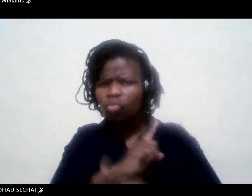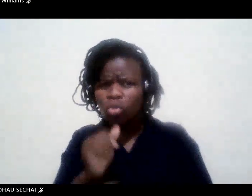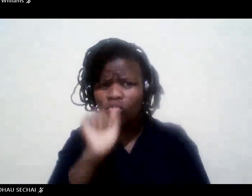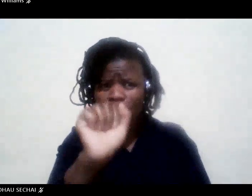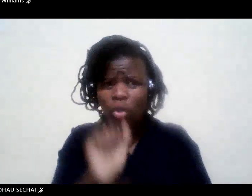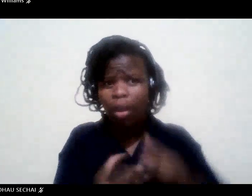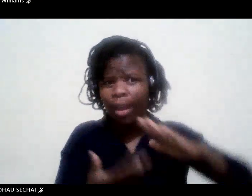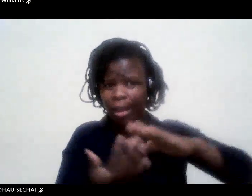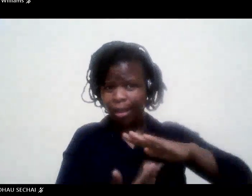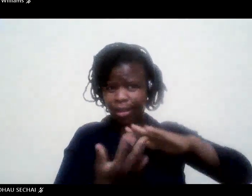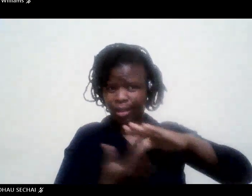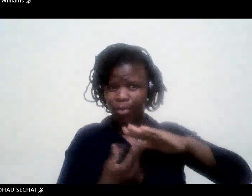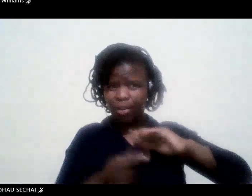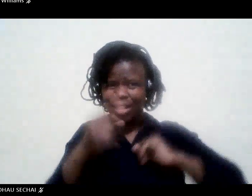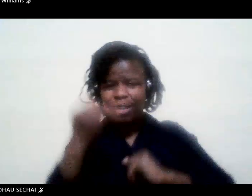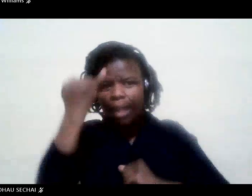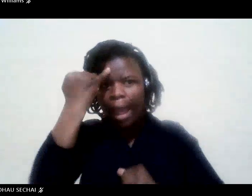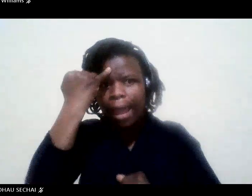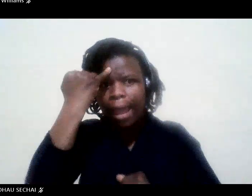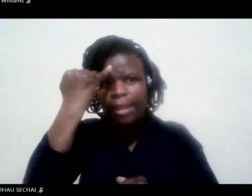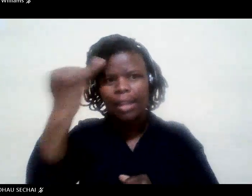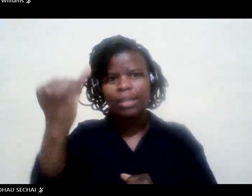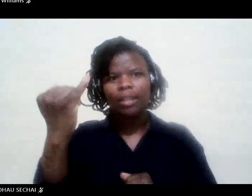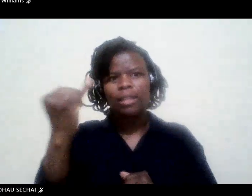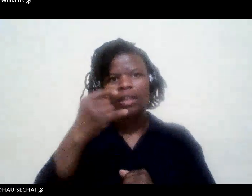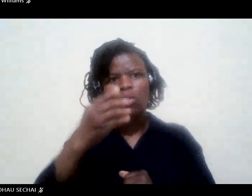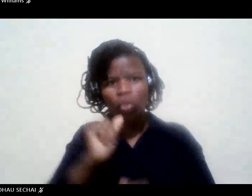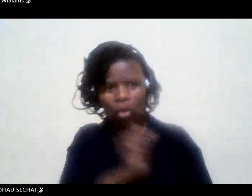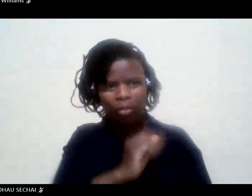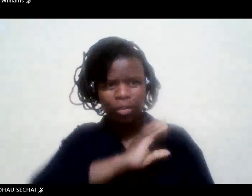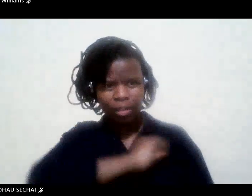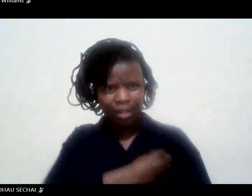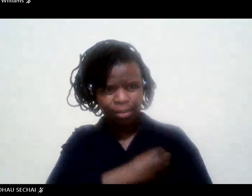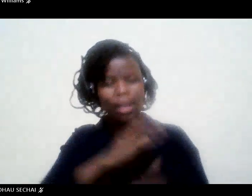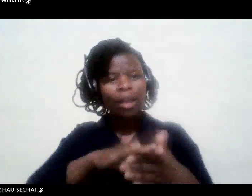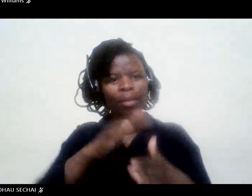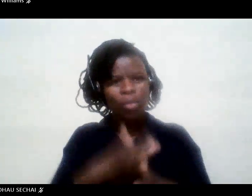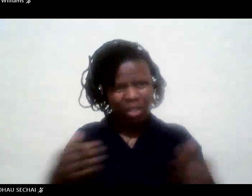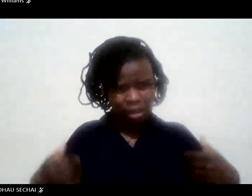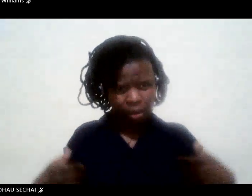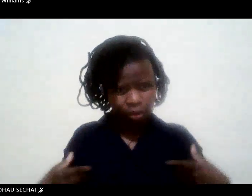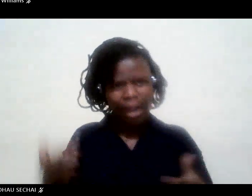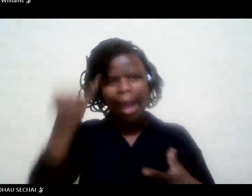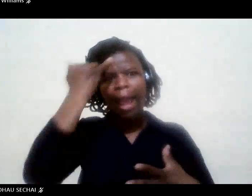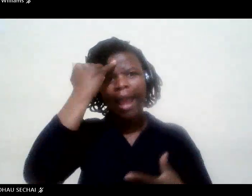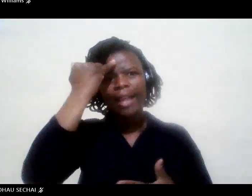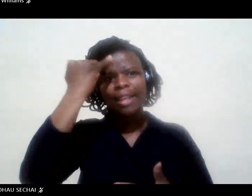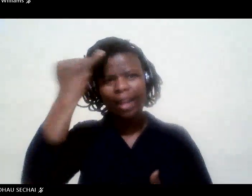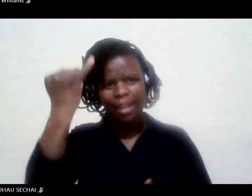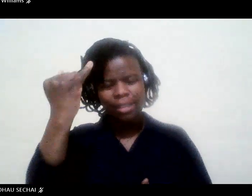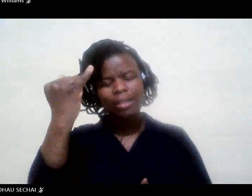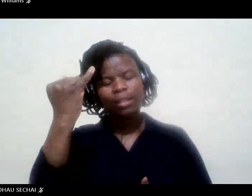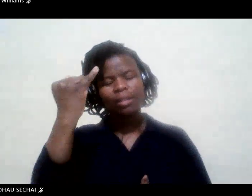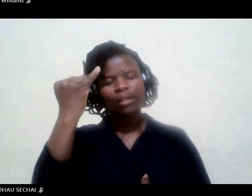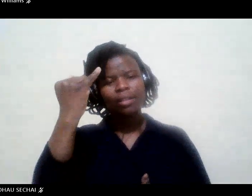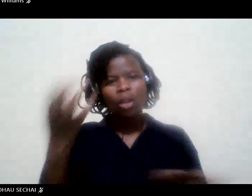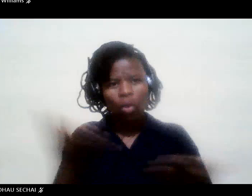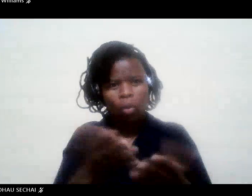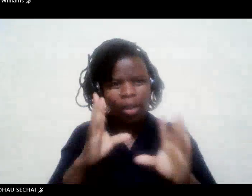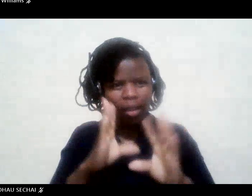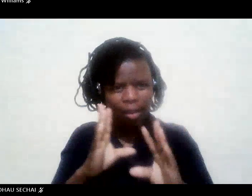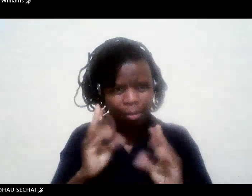is this idealization of disability? Because once you start to idealize, so it's where people say,